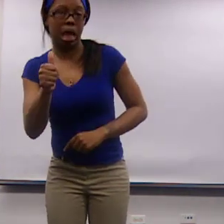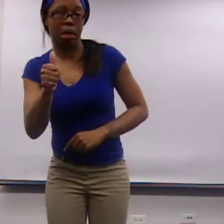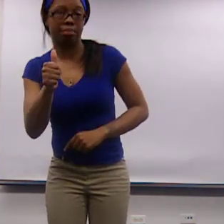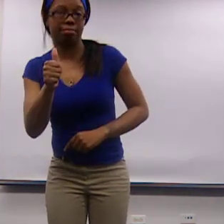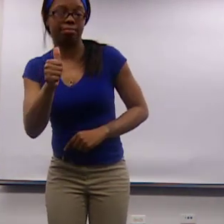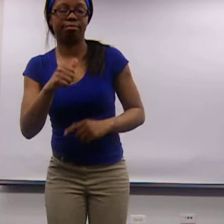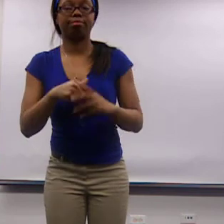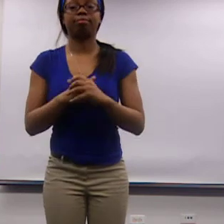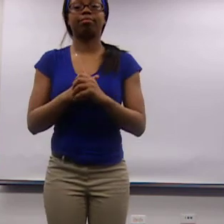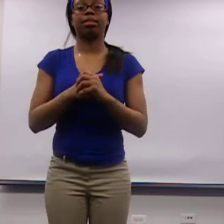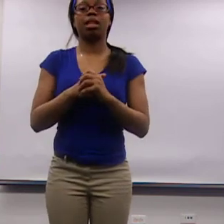phones.